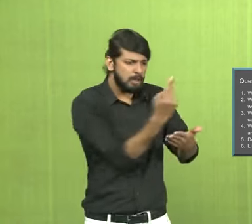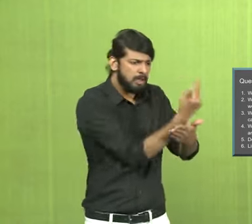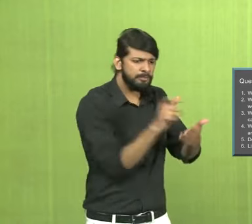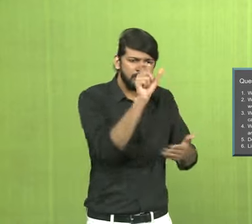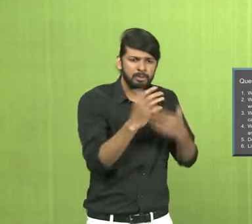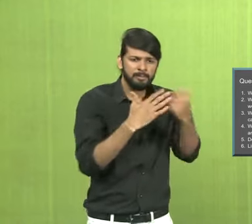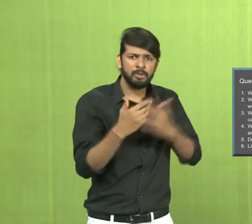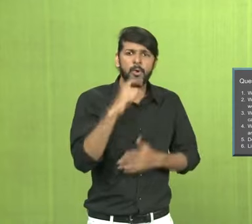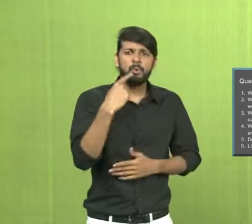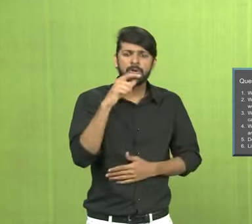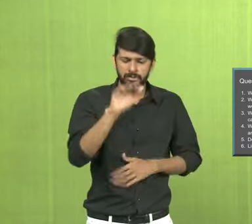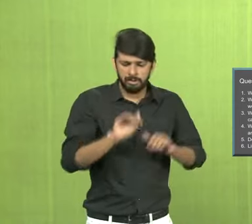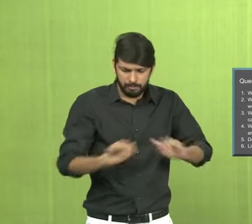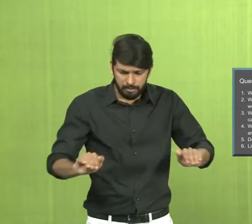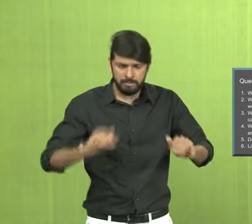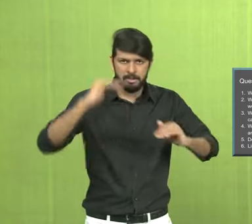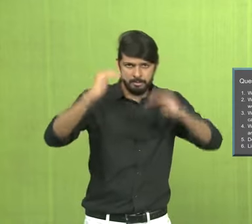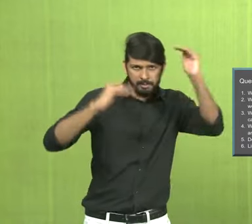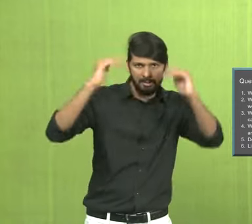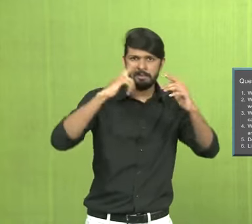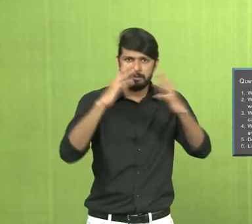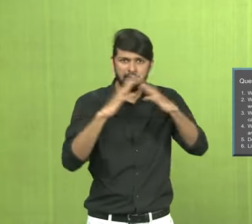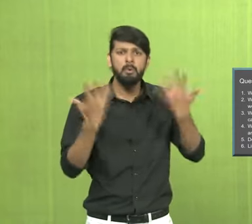Who traditionally makes the Varli painting?